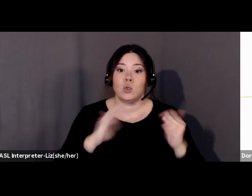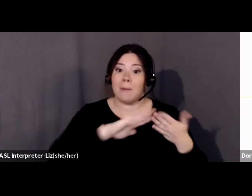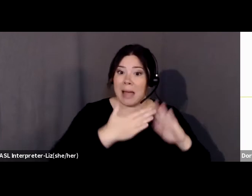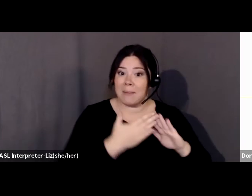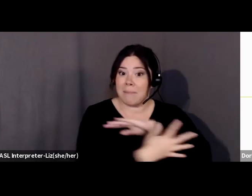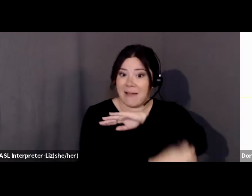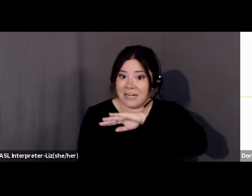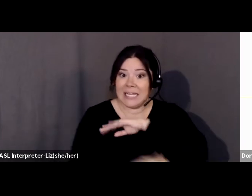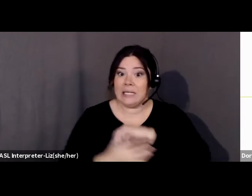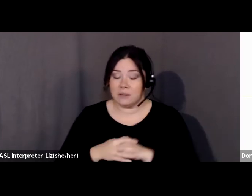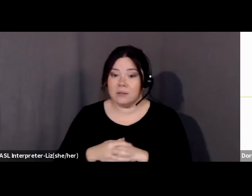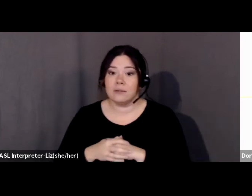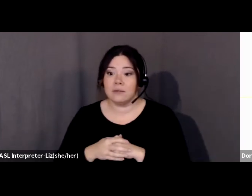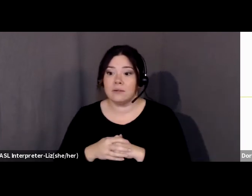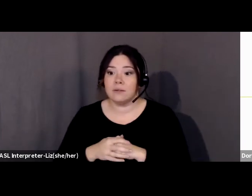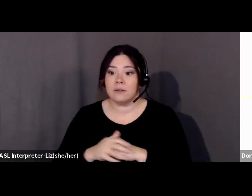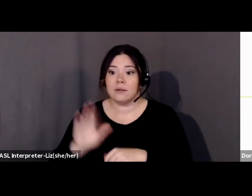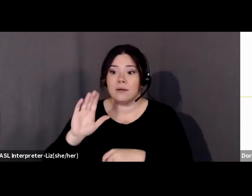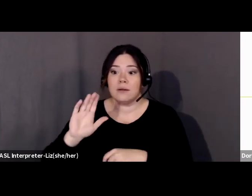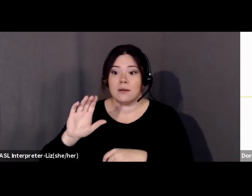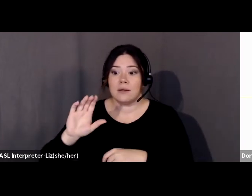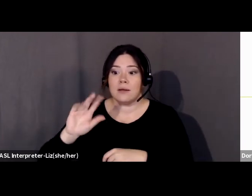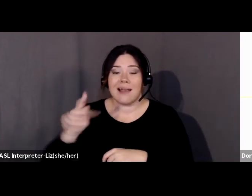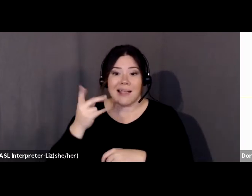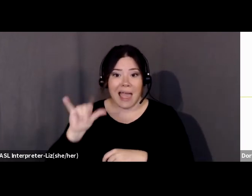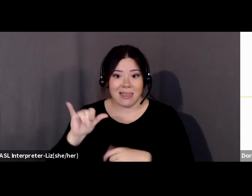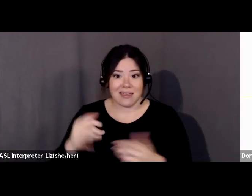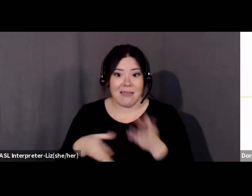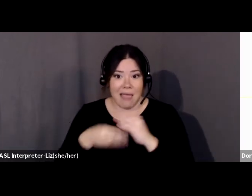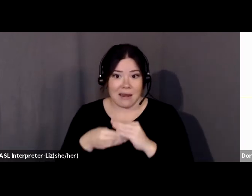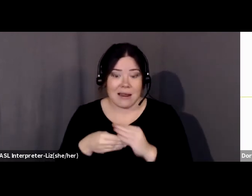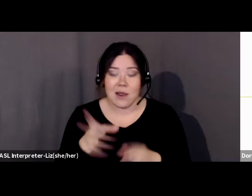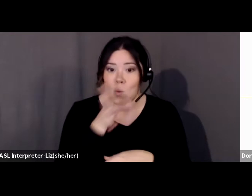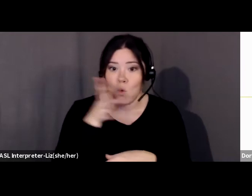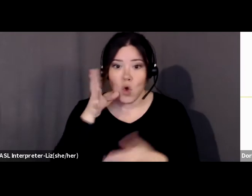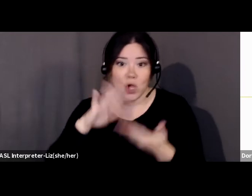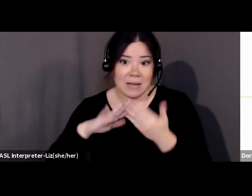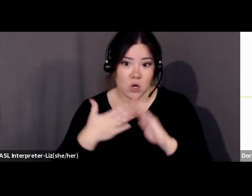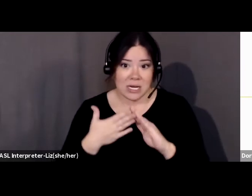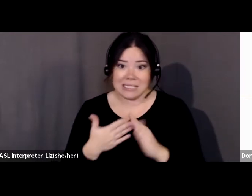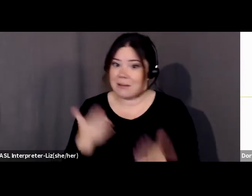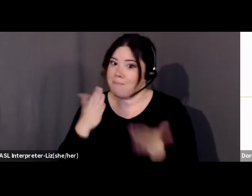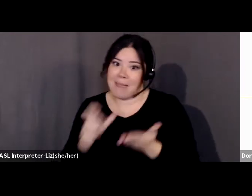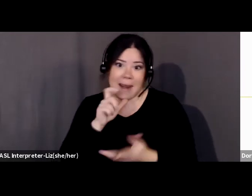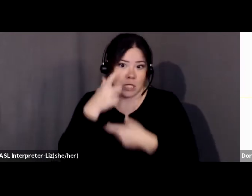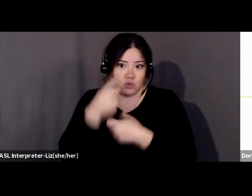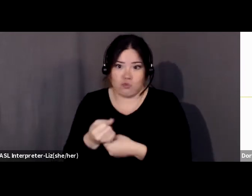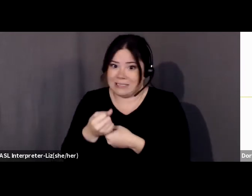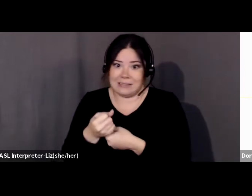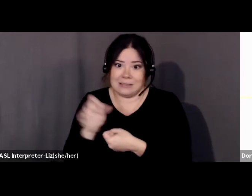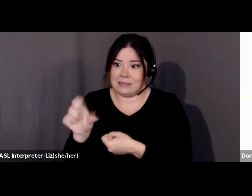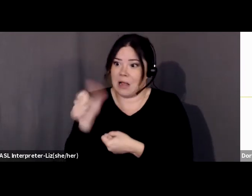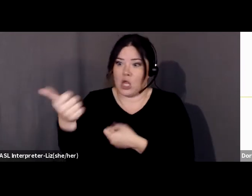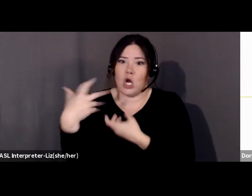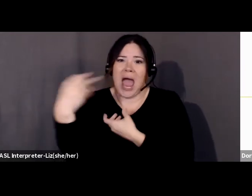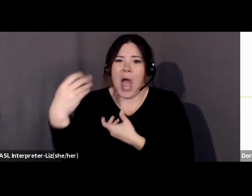And Kathy added in rural communities, they may not trust outsiders or people that they